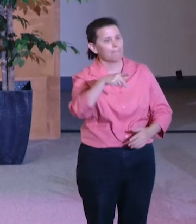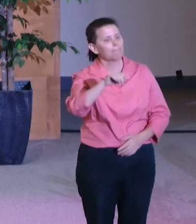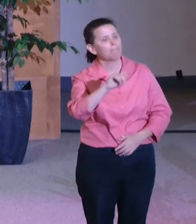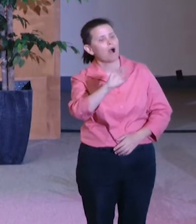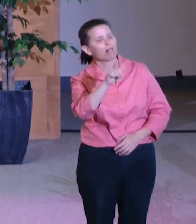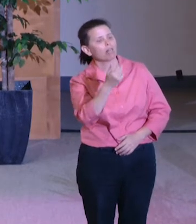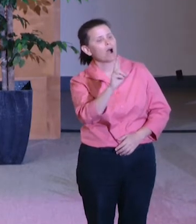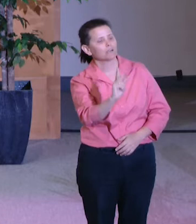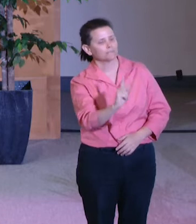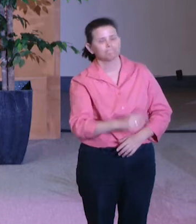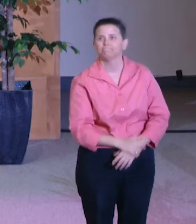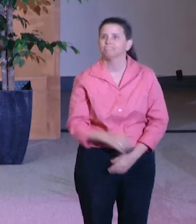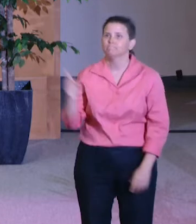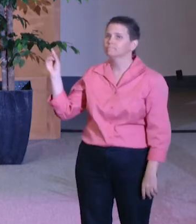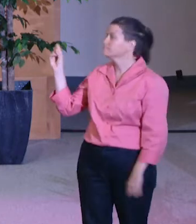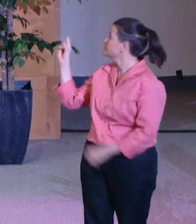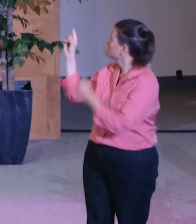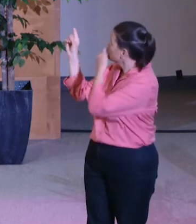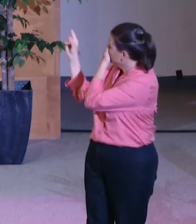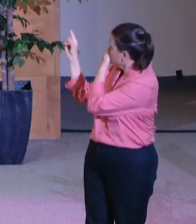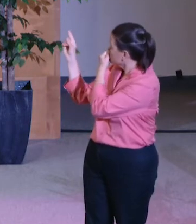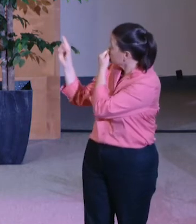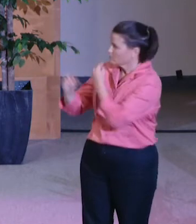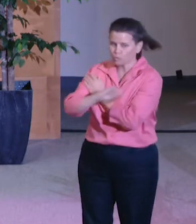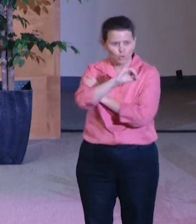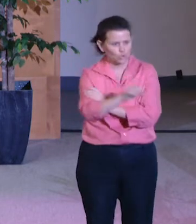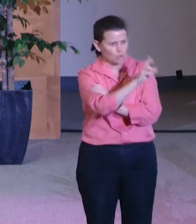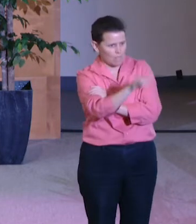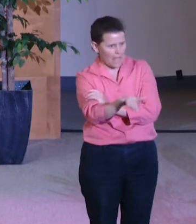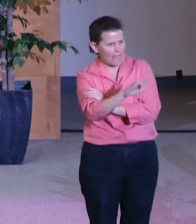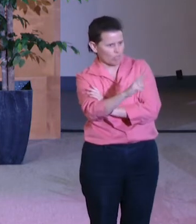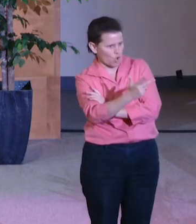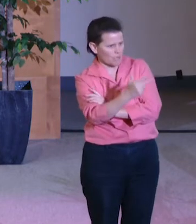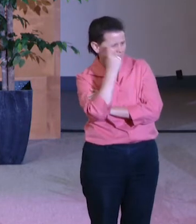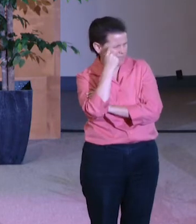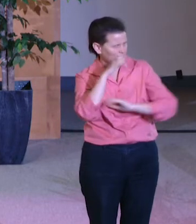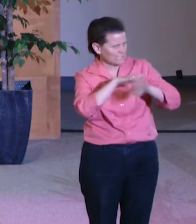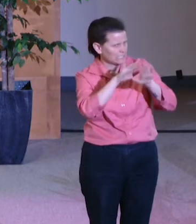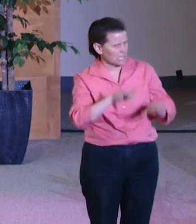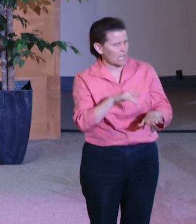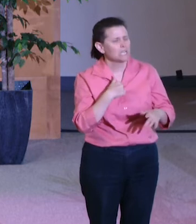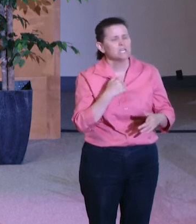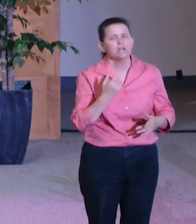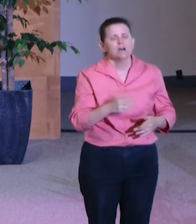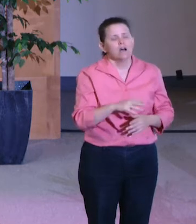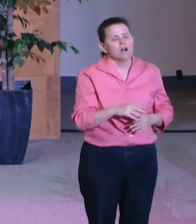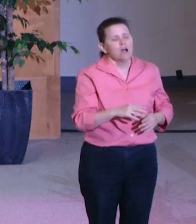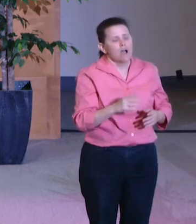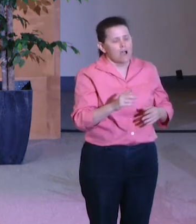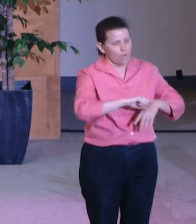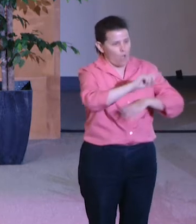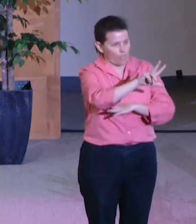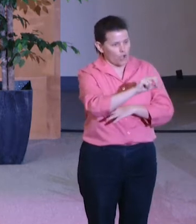yes, come on now. Join us on July the 3rd, I think that's a Sunday, but you guys check your calendars. July the 3rd at 1:30 for our karaoke